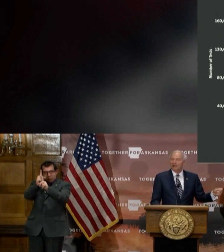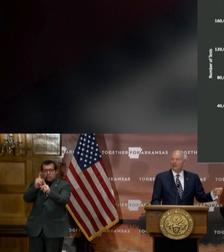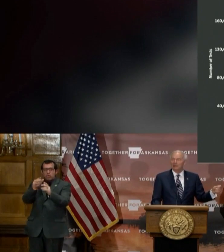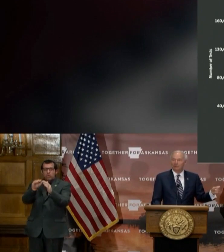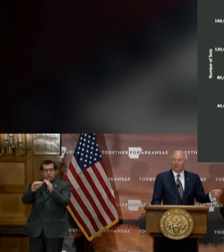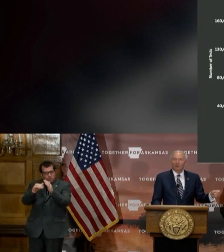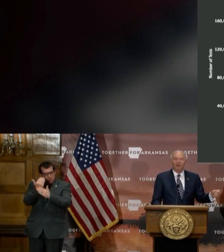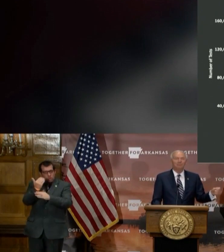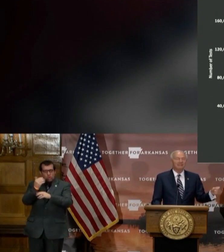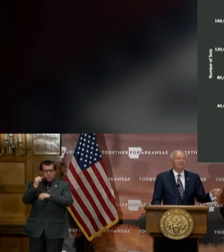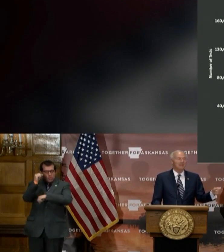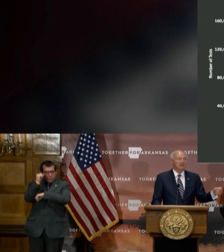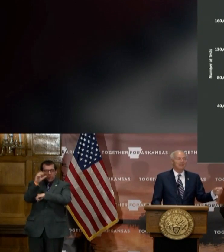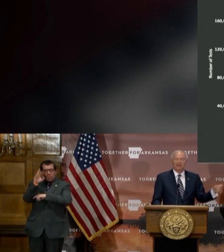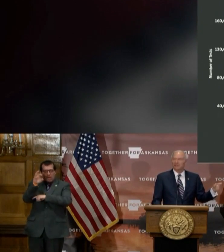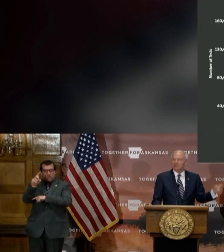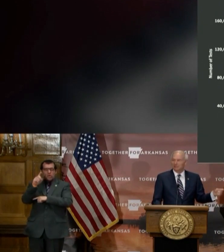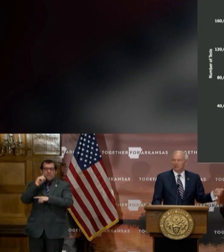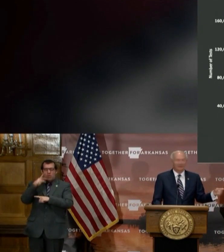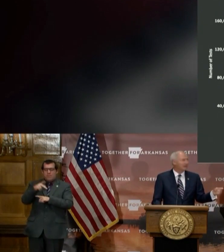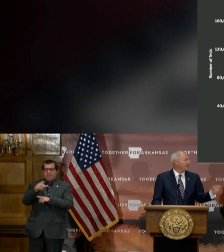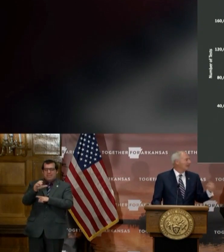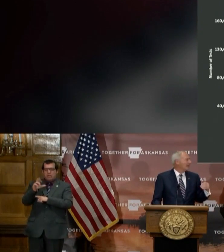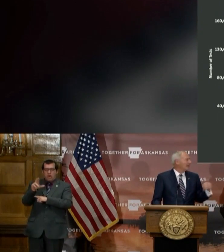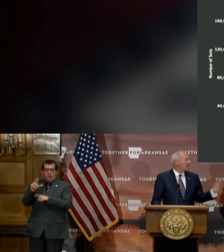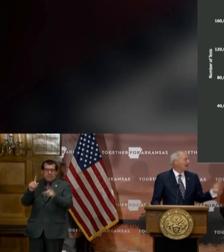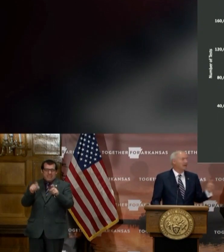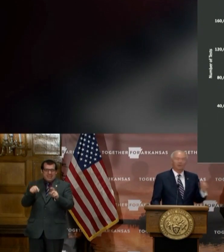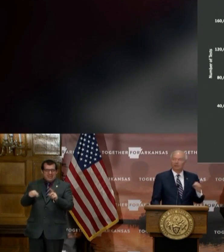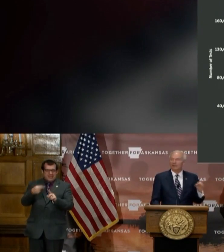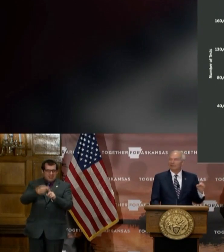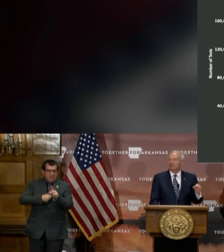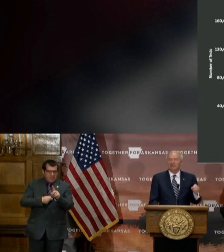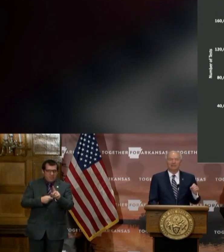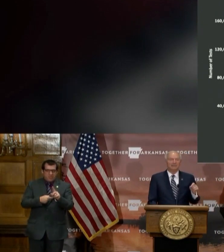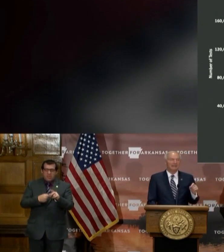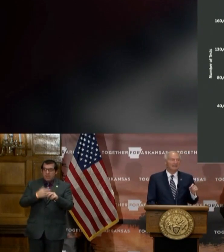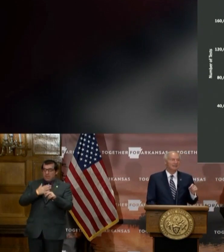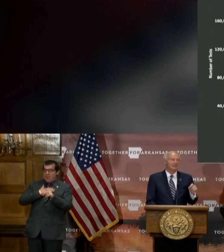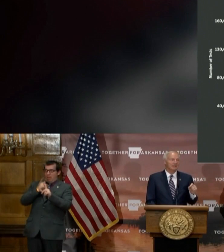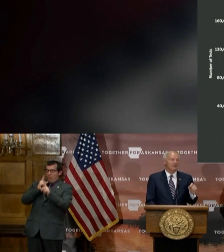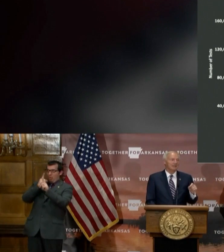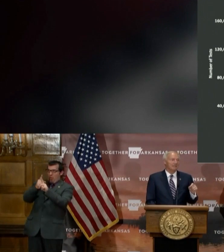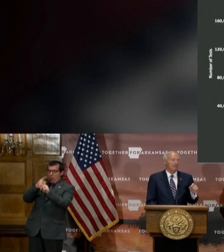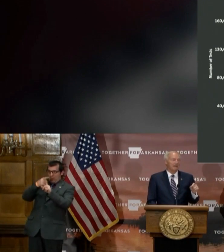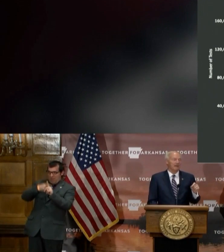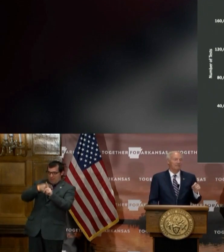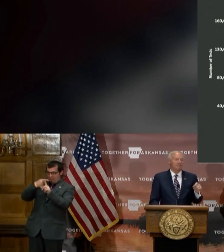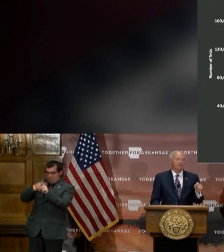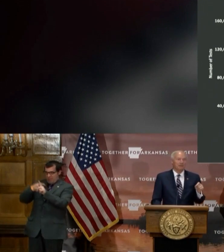new record for PCR tests this month. Now, my goal every month is